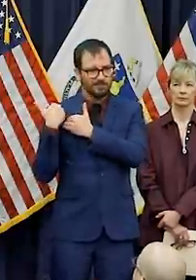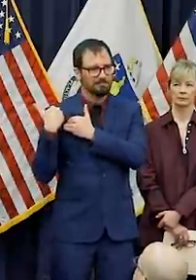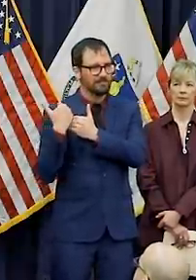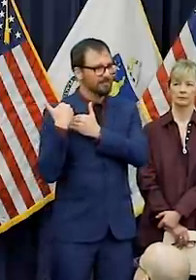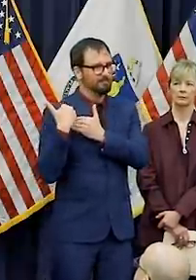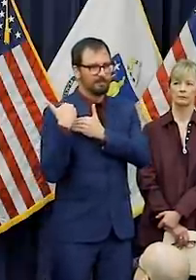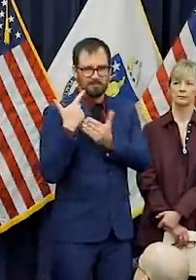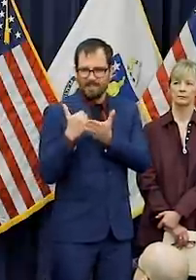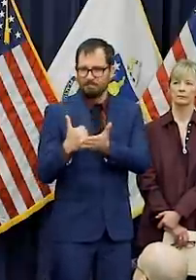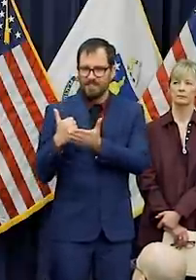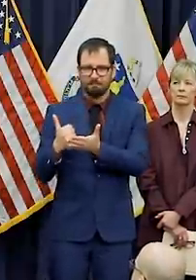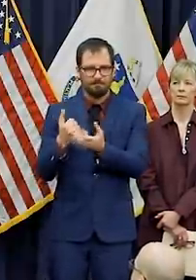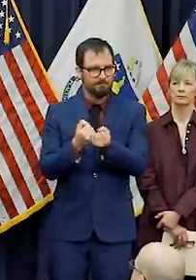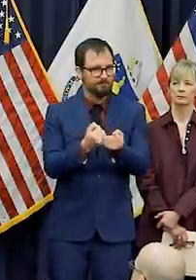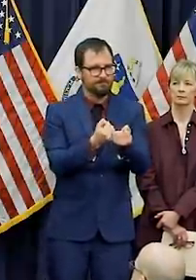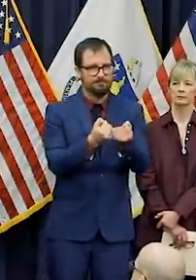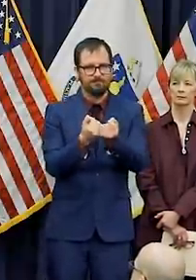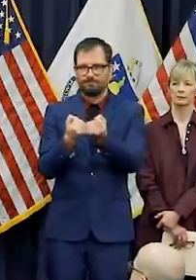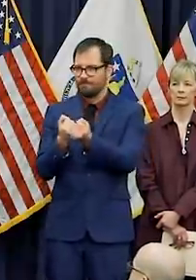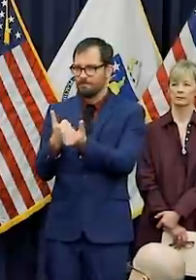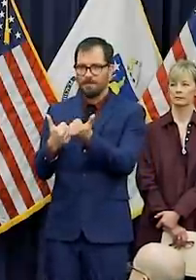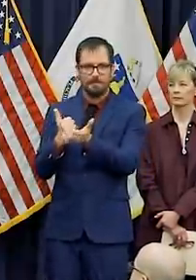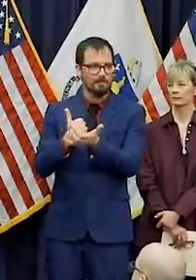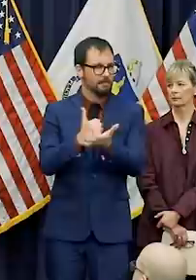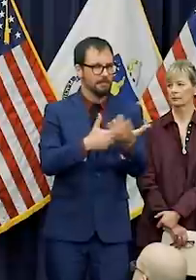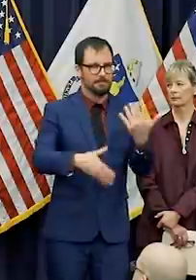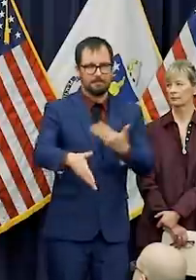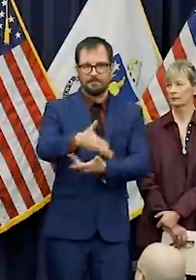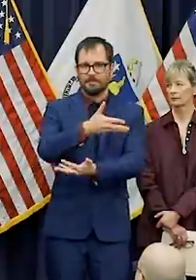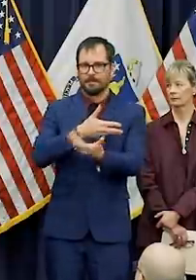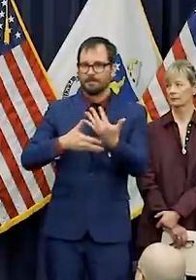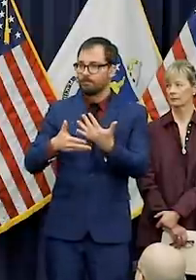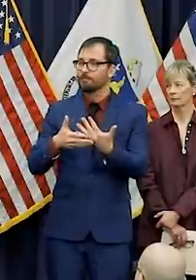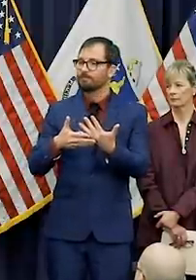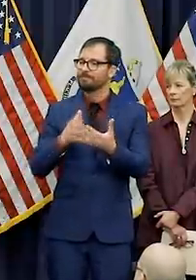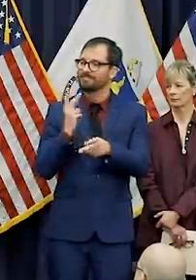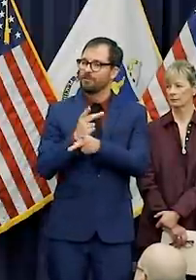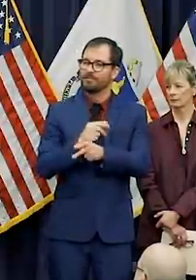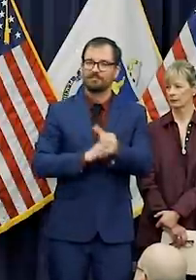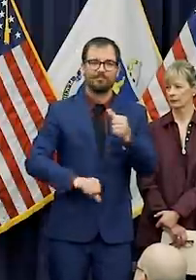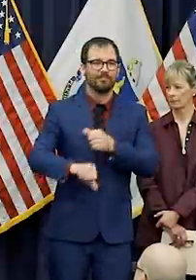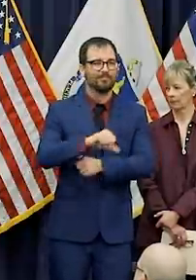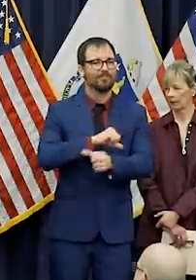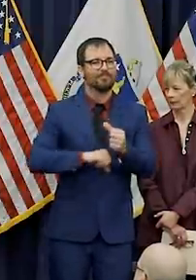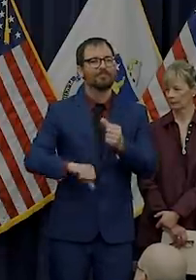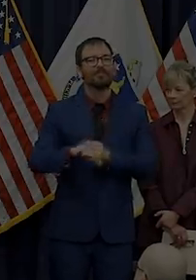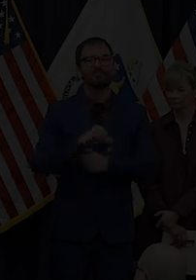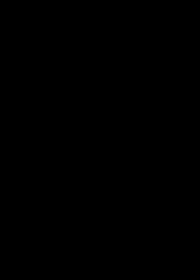families when we do our part. Let's take care of each other, and we will get through this together.